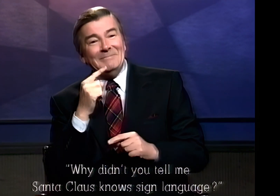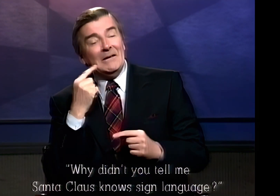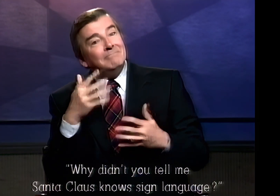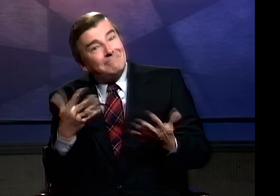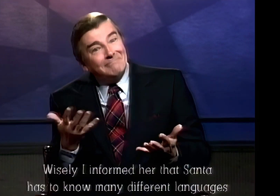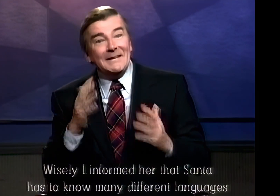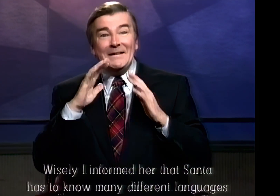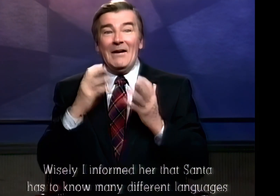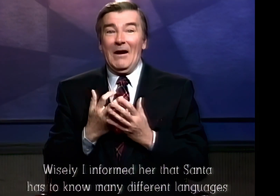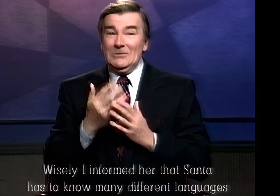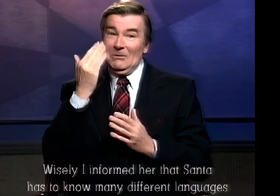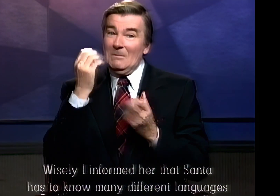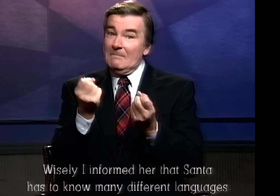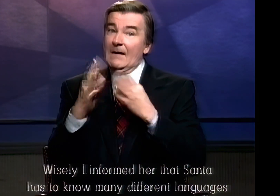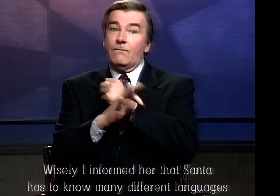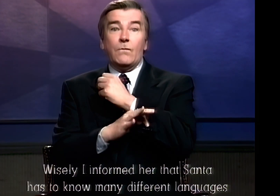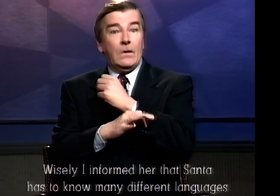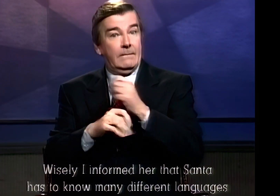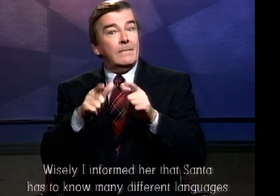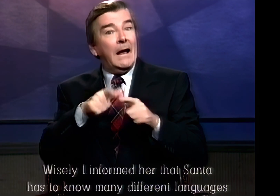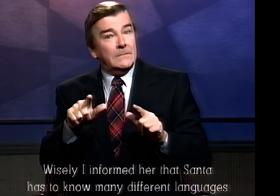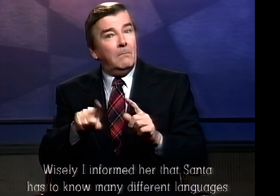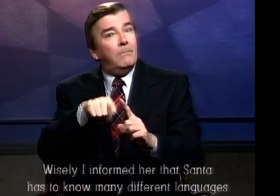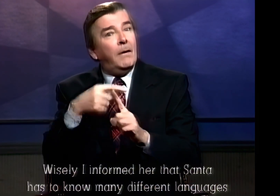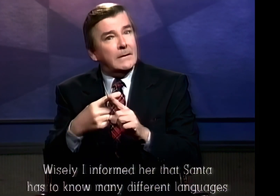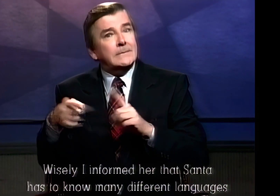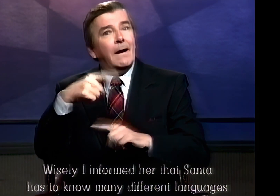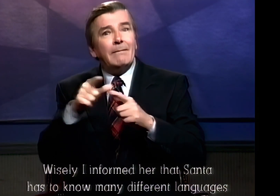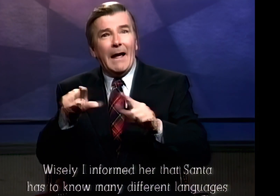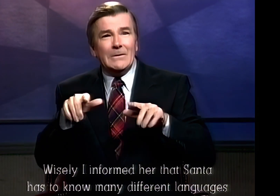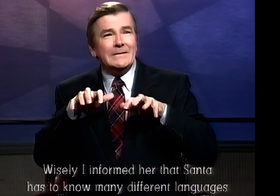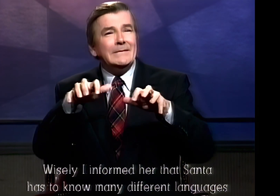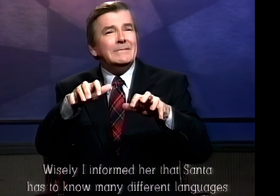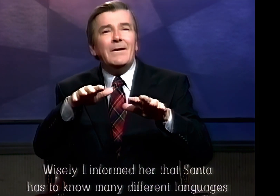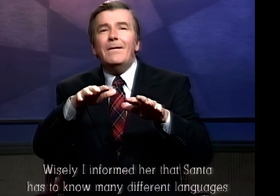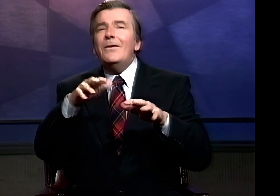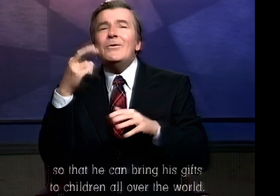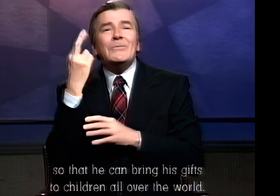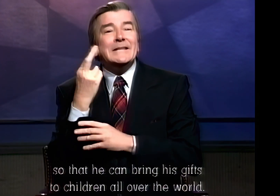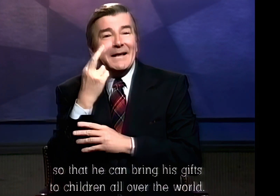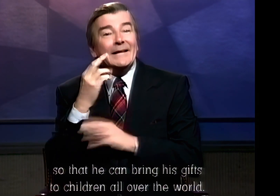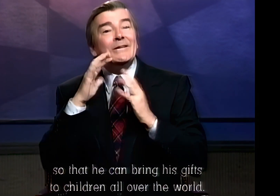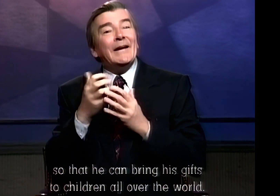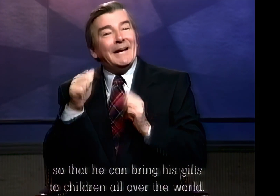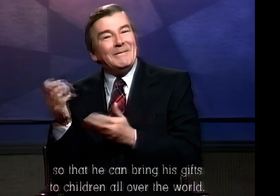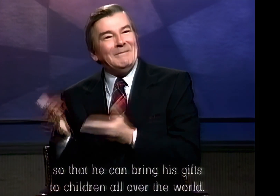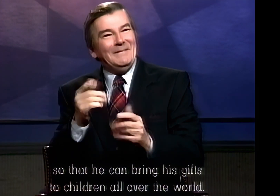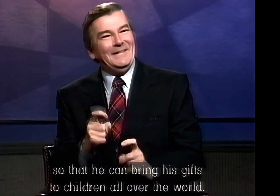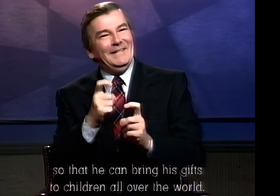language?" Wisely, I informed her that Santa has to know many different languages, including sign language, so he can bring